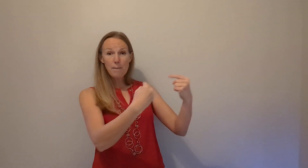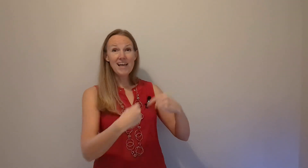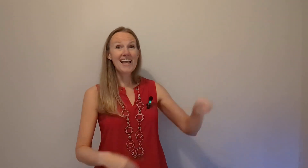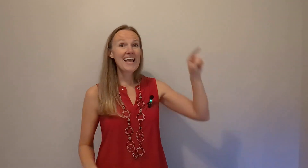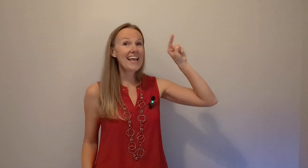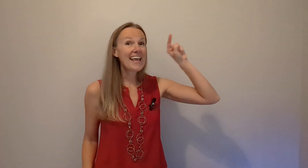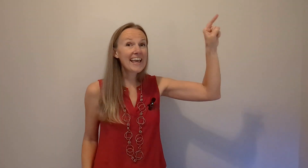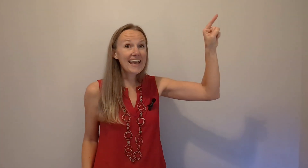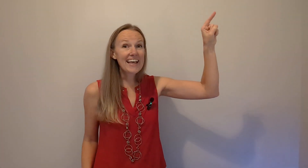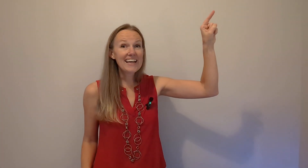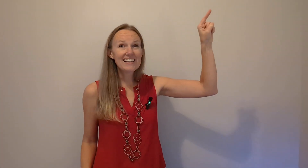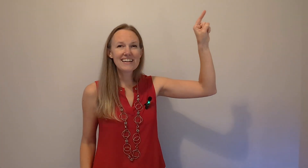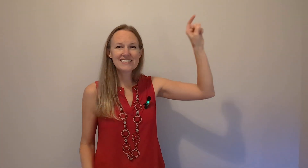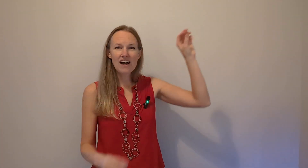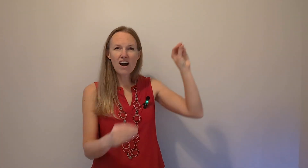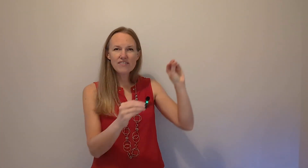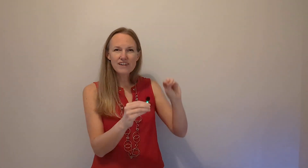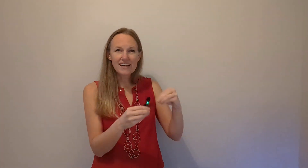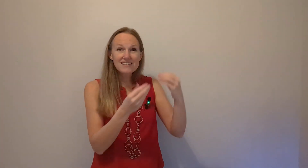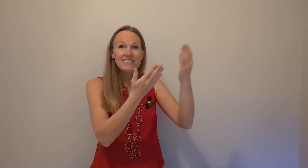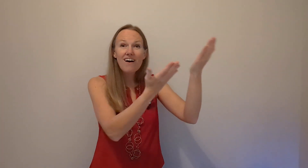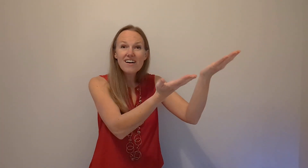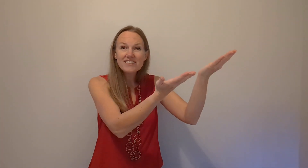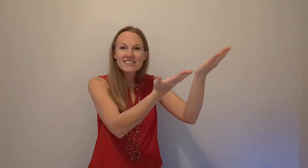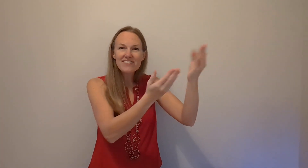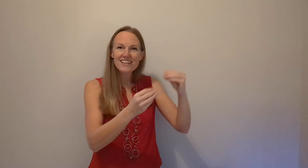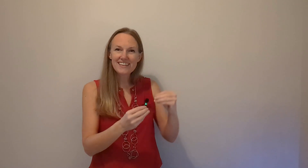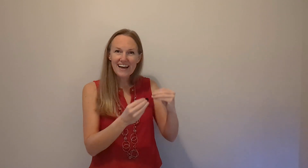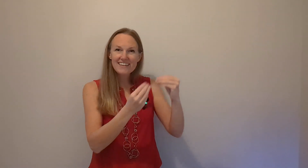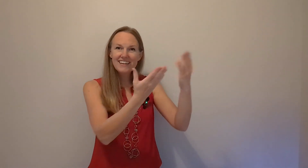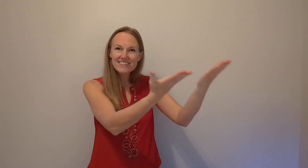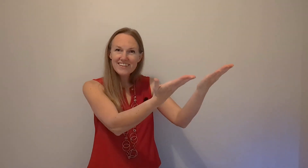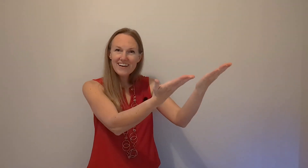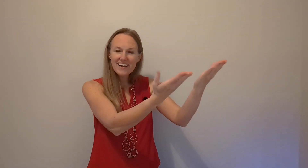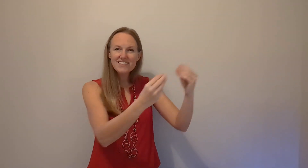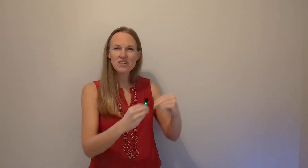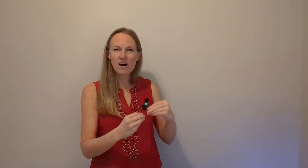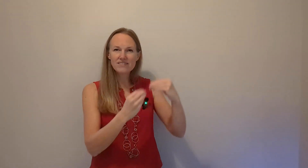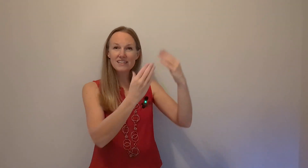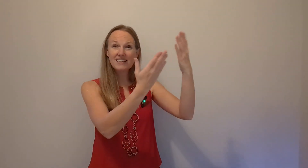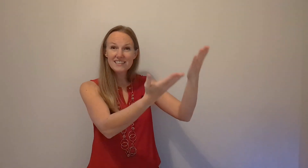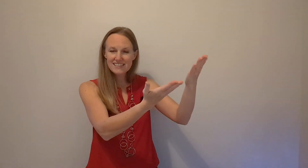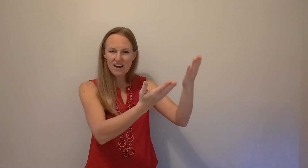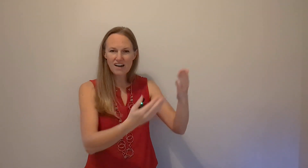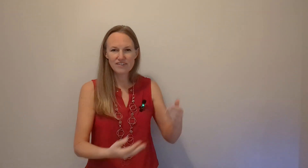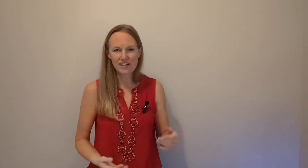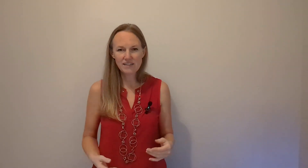Come, he, and then as the offering, so offer something like that. Okay, something you have and then you offer it. He is the offering.